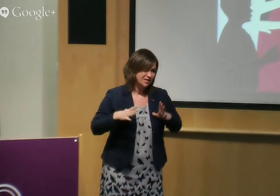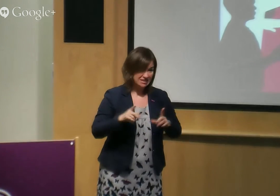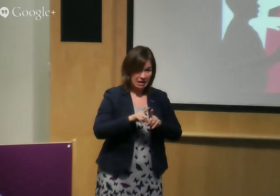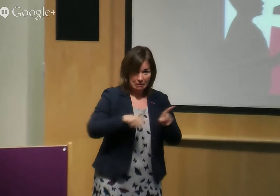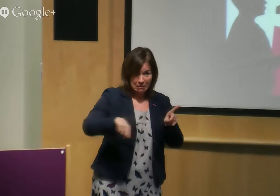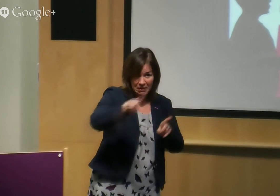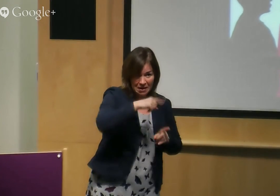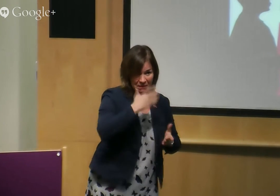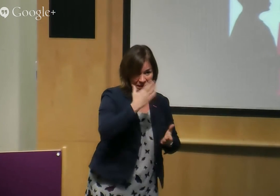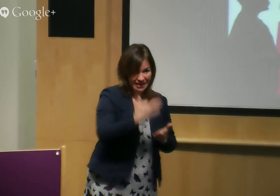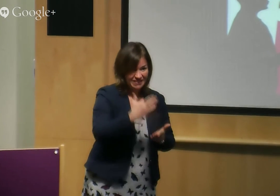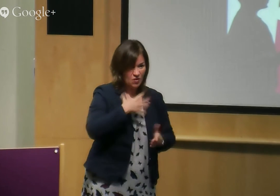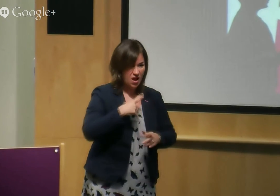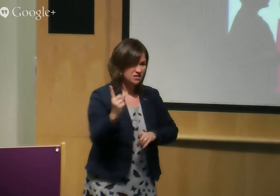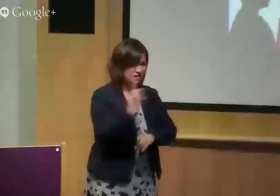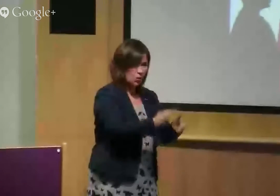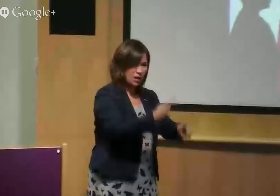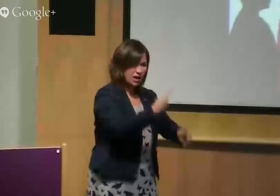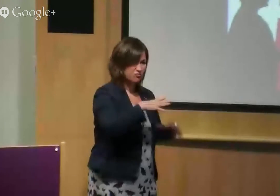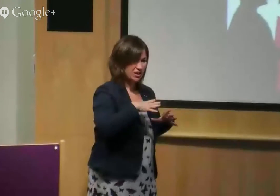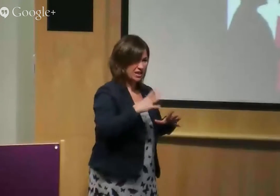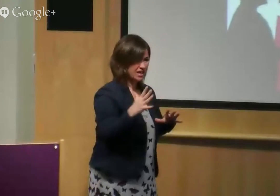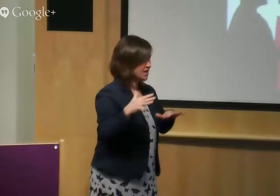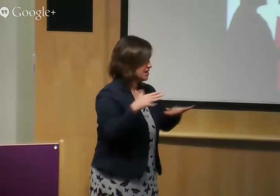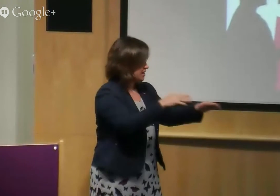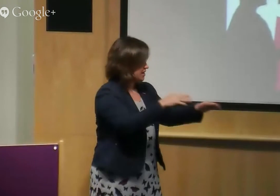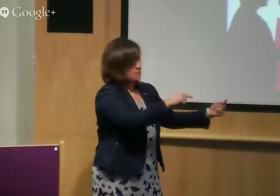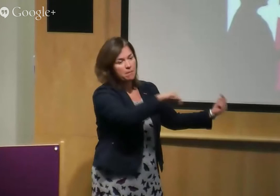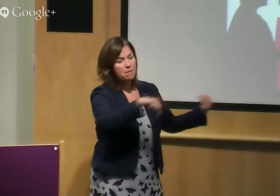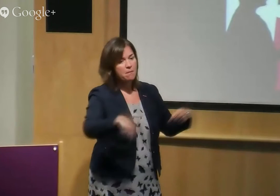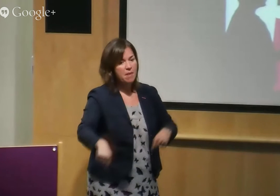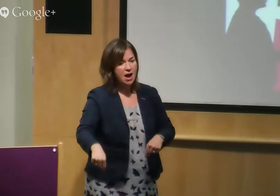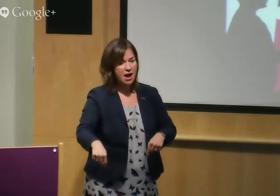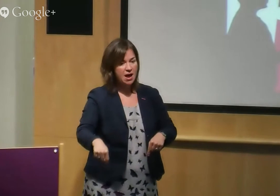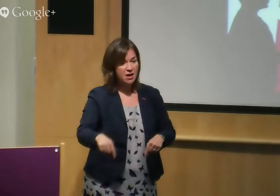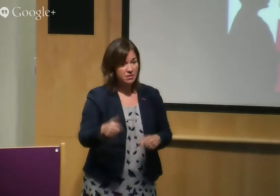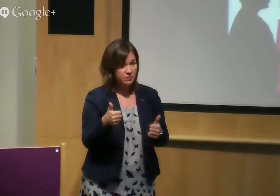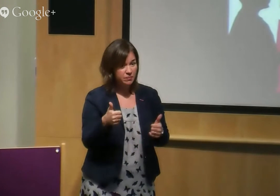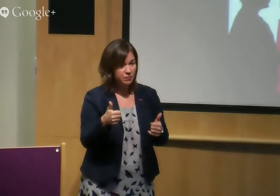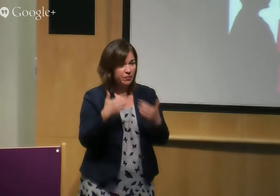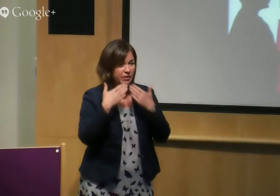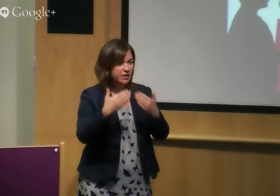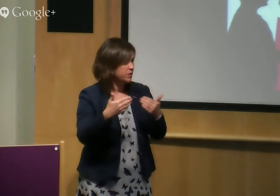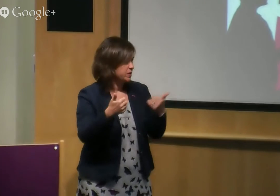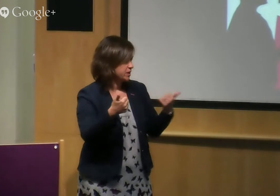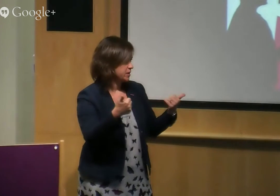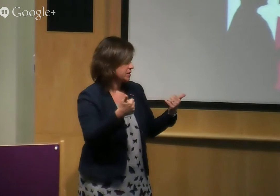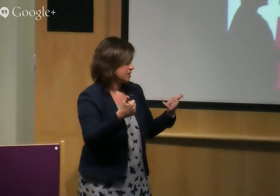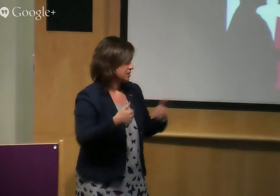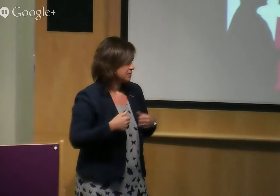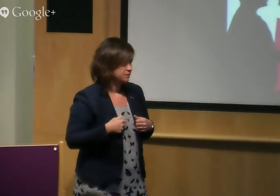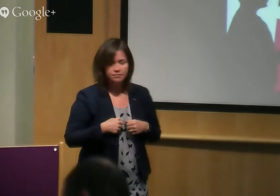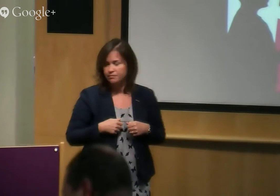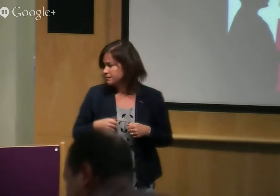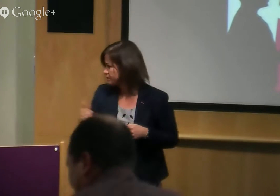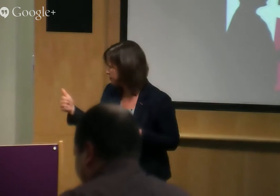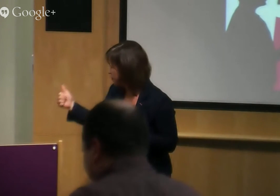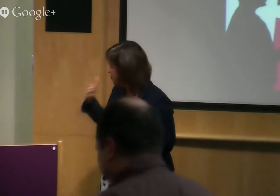at the registration desk for the AGM. We'll only have half an hour for lunch, so if I can ask you to come back at 1:30 for